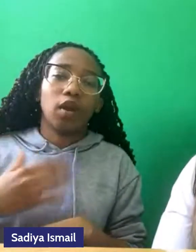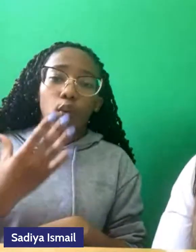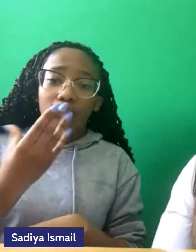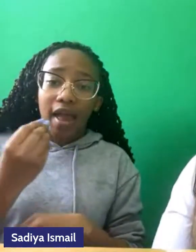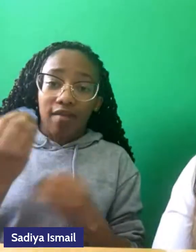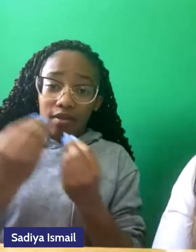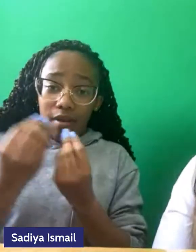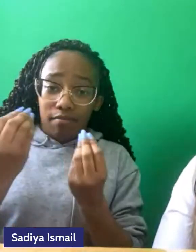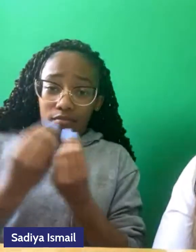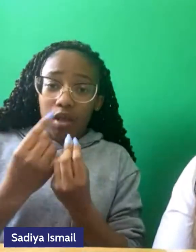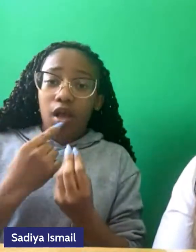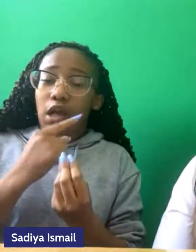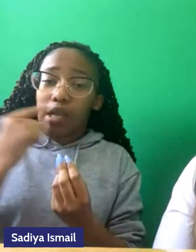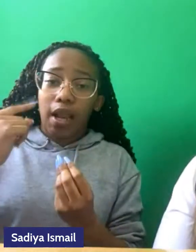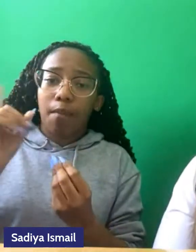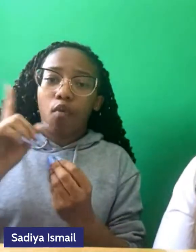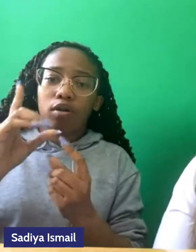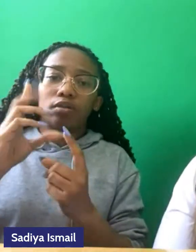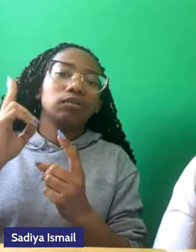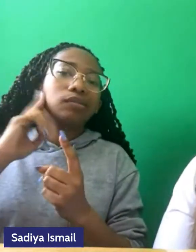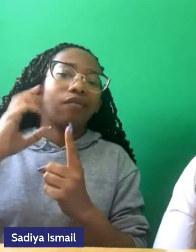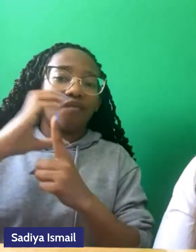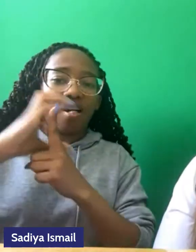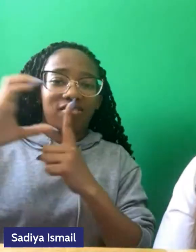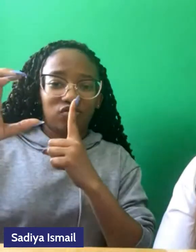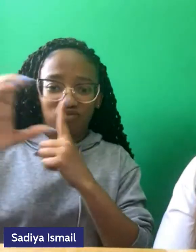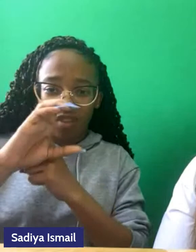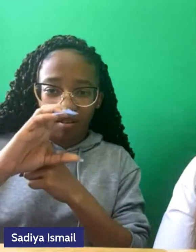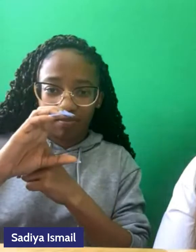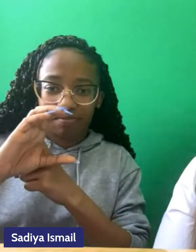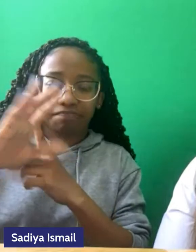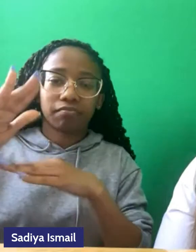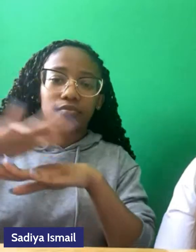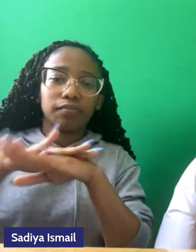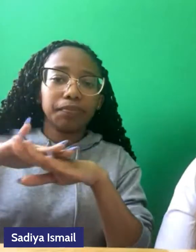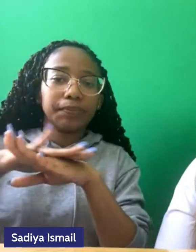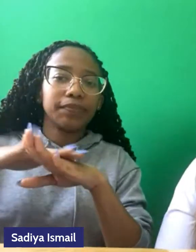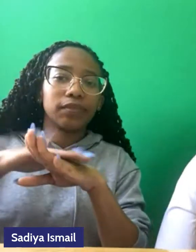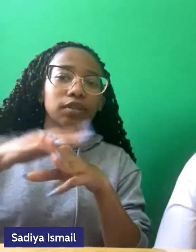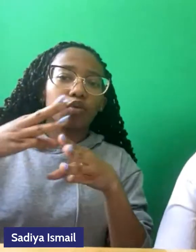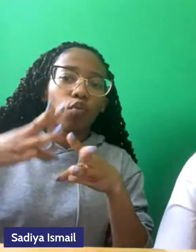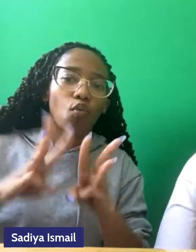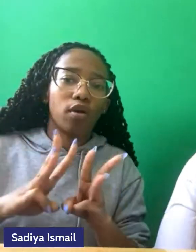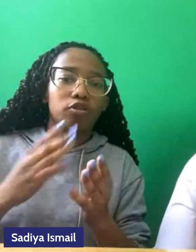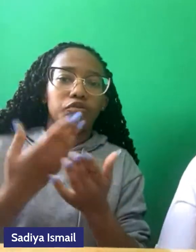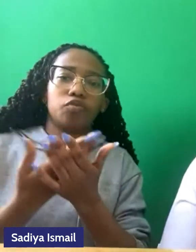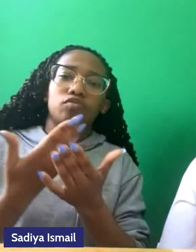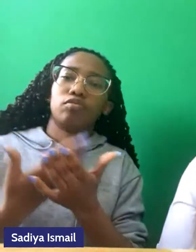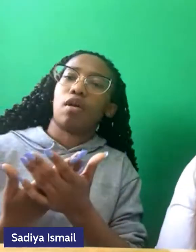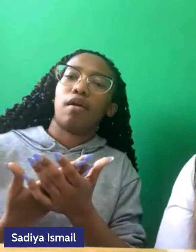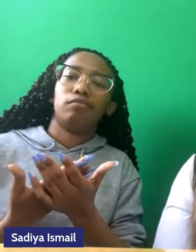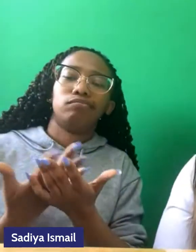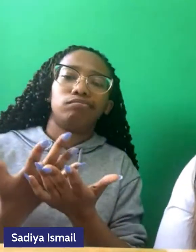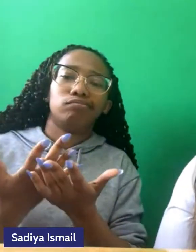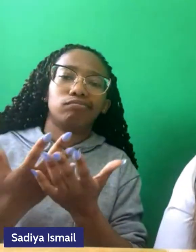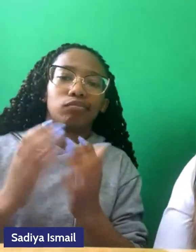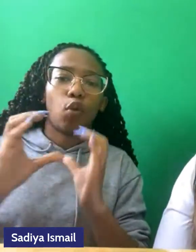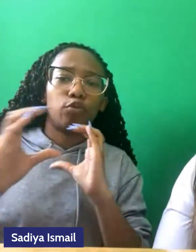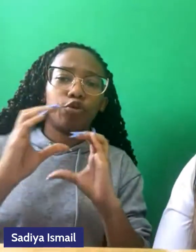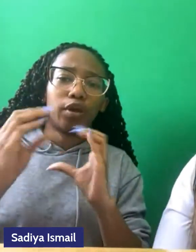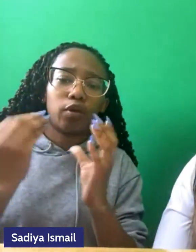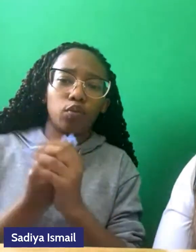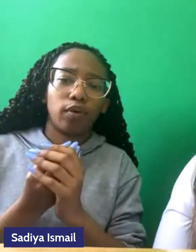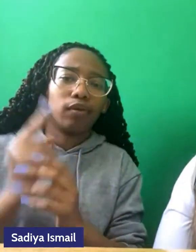deaf culture. It's the basic ways to interact with the deaf